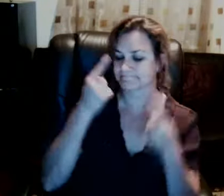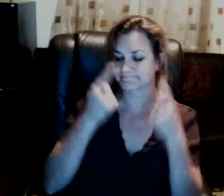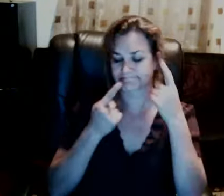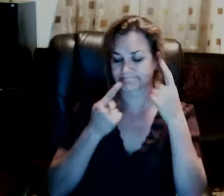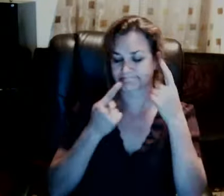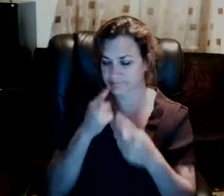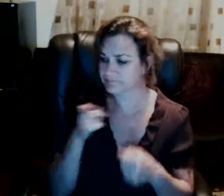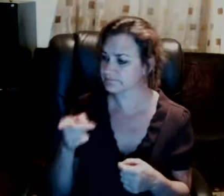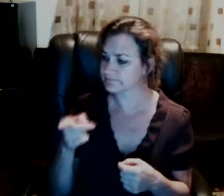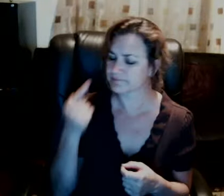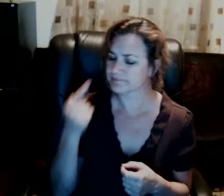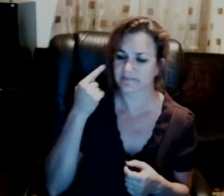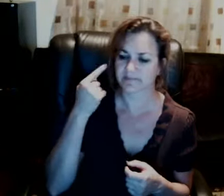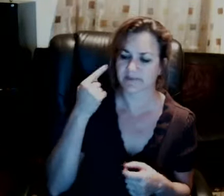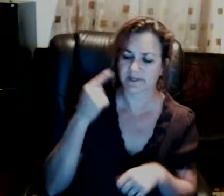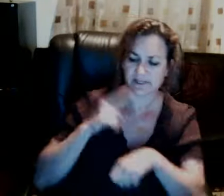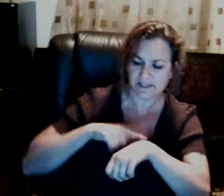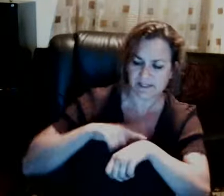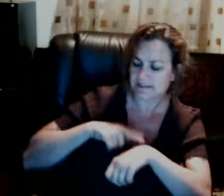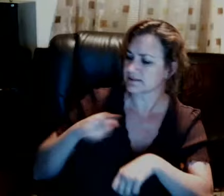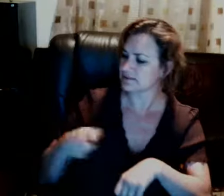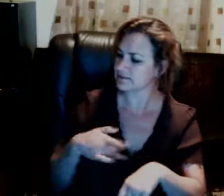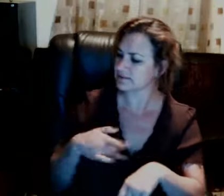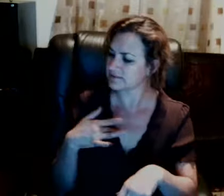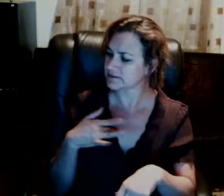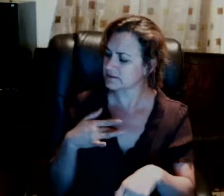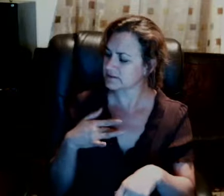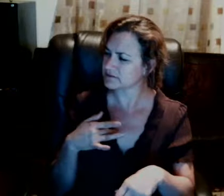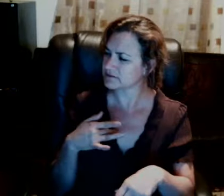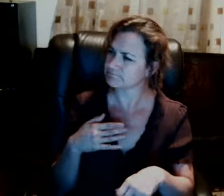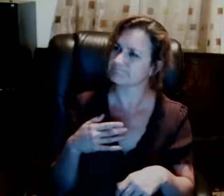recent time, when you felt particularly depressed and it affected you.